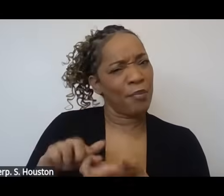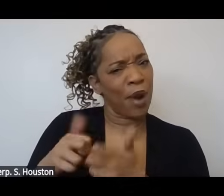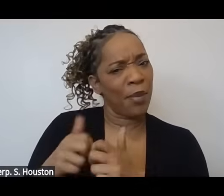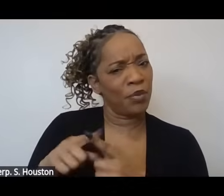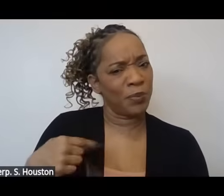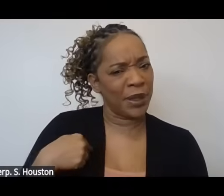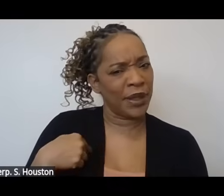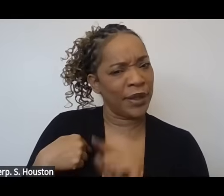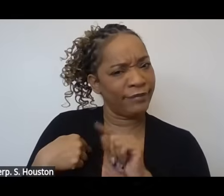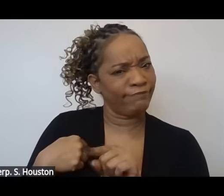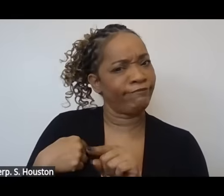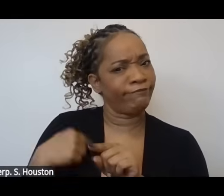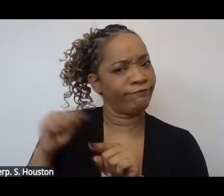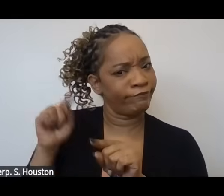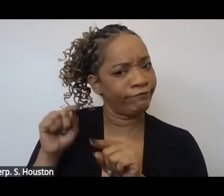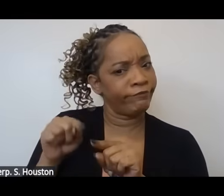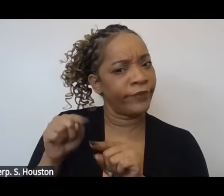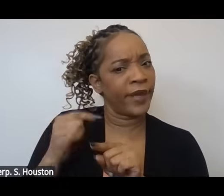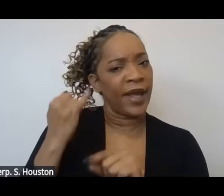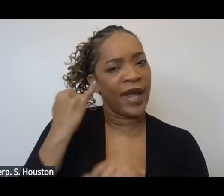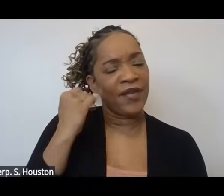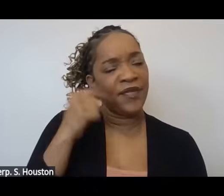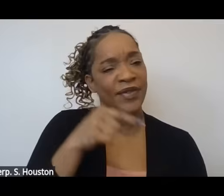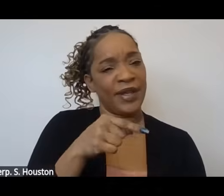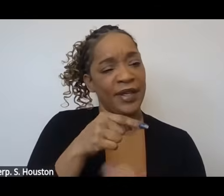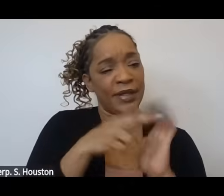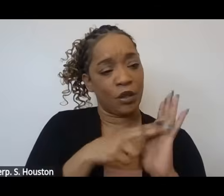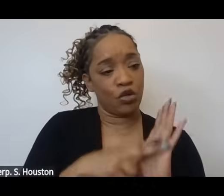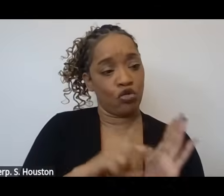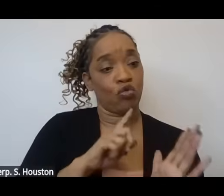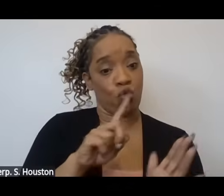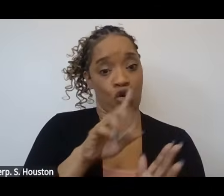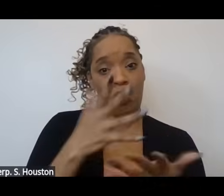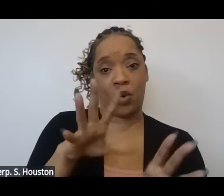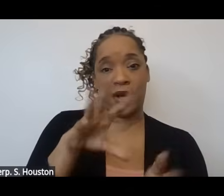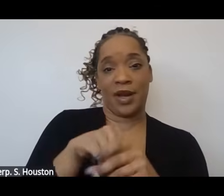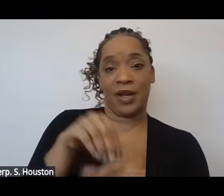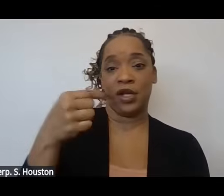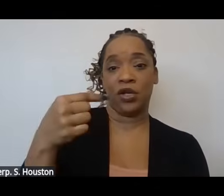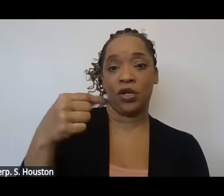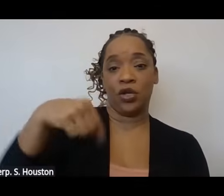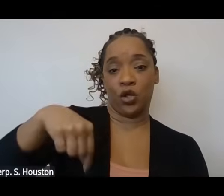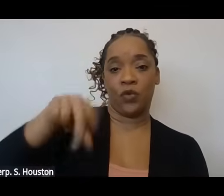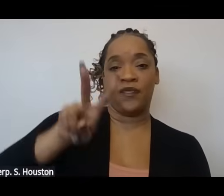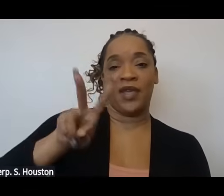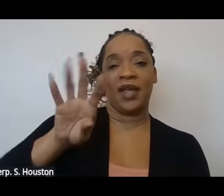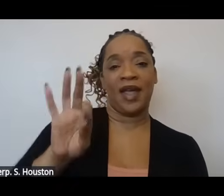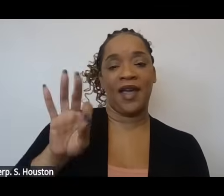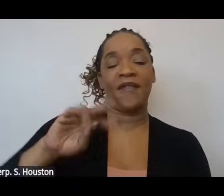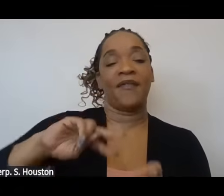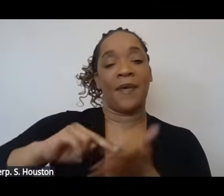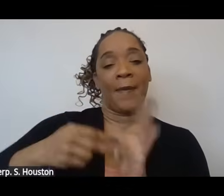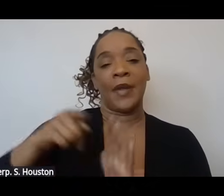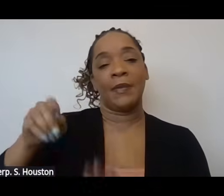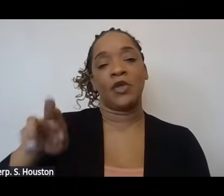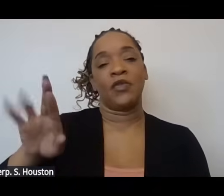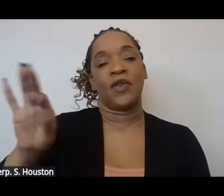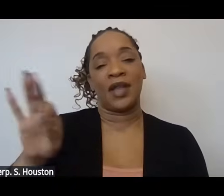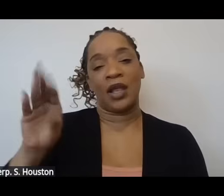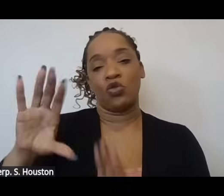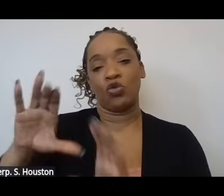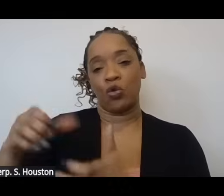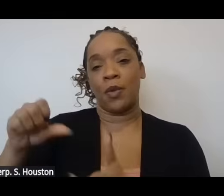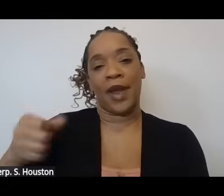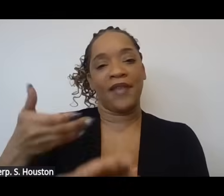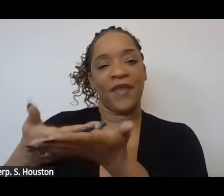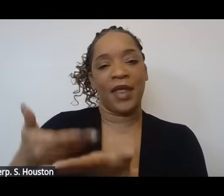QVF, Mr. Fracassi and his group could validate, or they could send it back to a township clerk, or they could do whatever they were going to